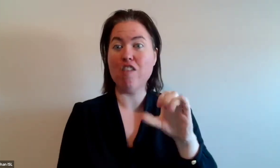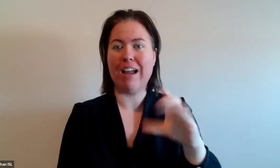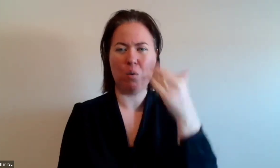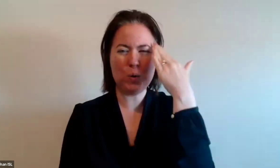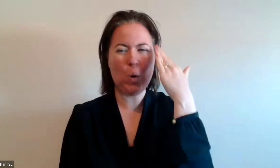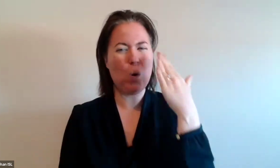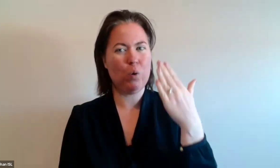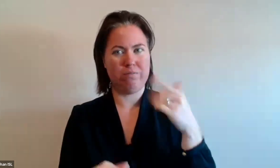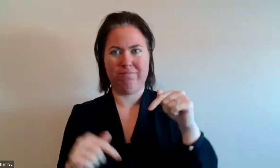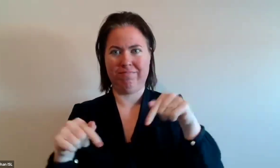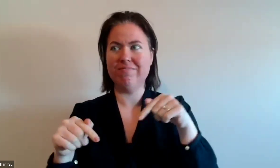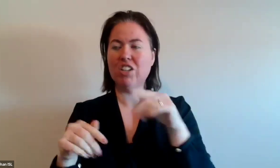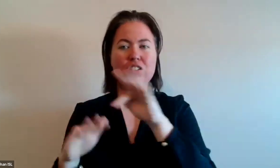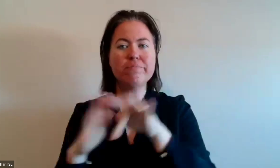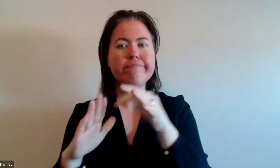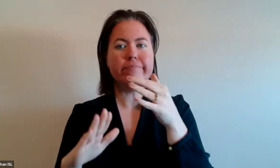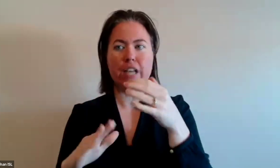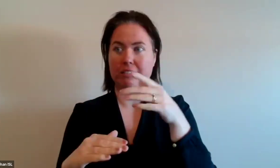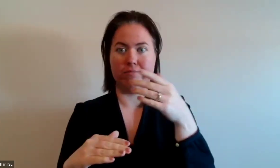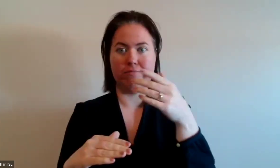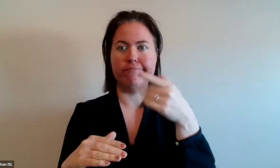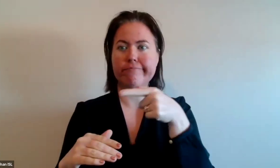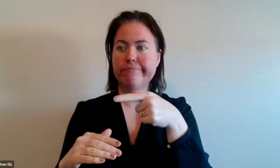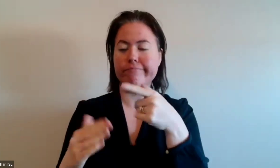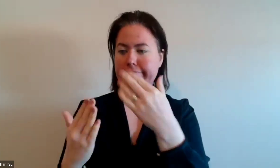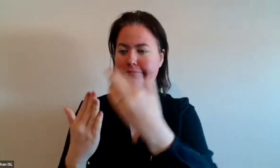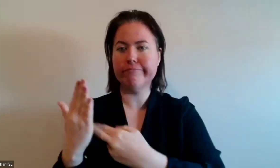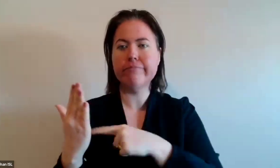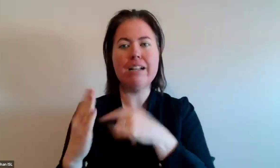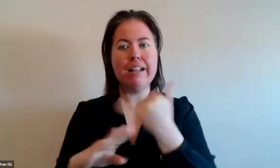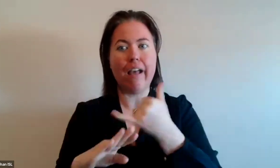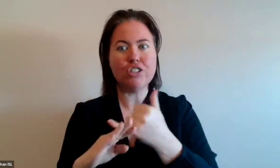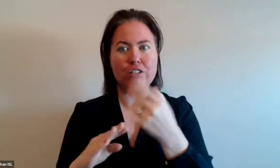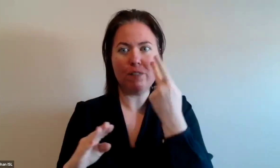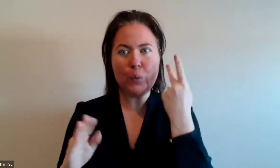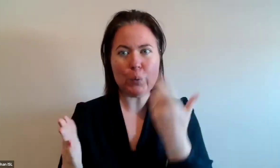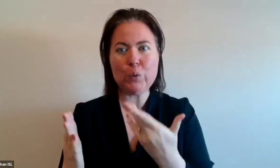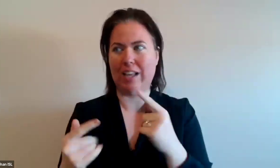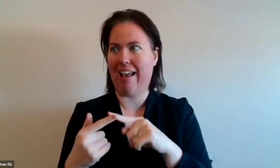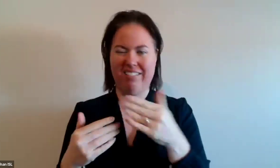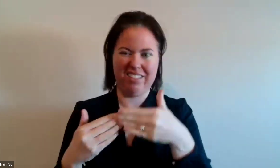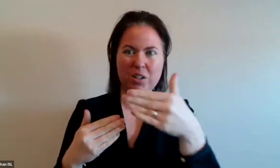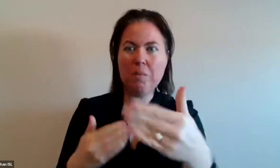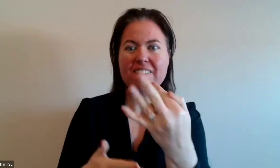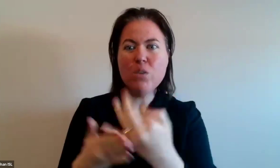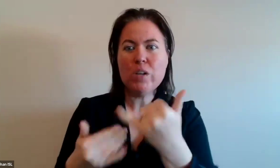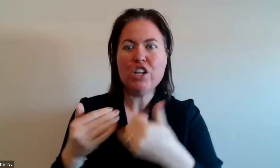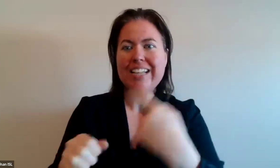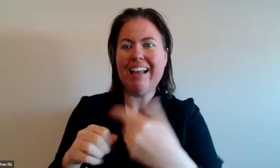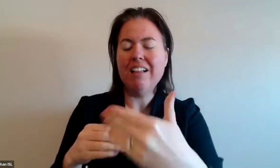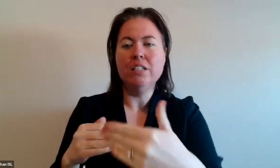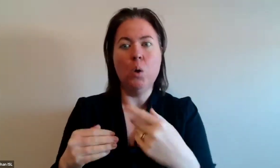been reviewed yet and won't be for a couple of years to come. So this is an opportunity to put something on the record in the here and now.